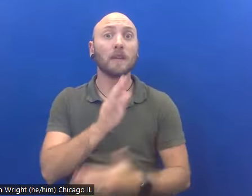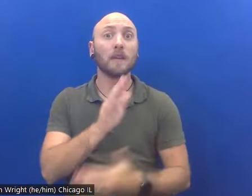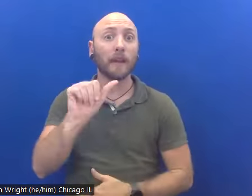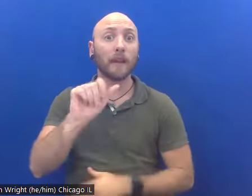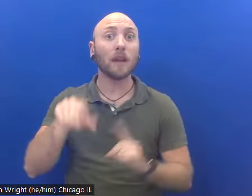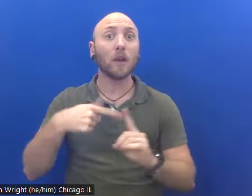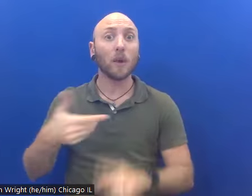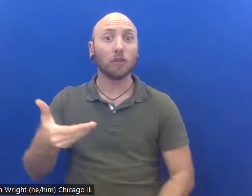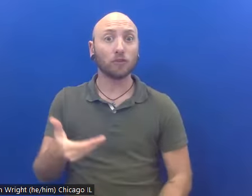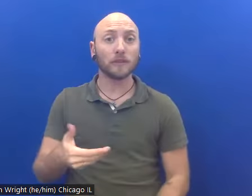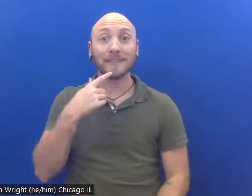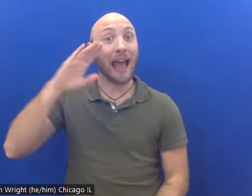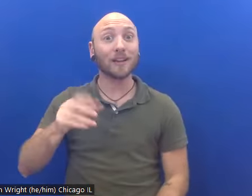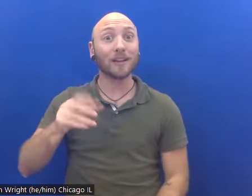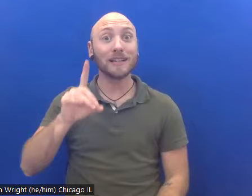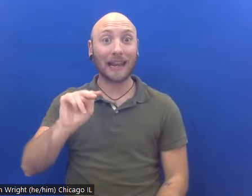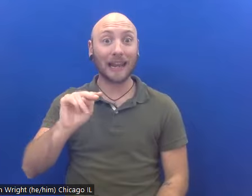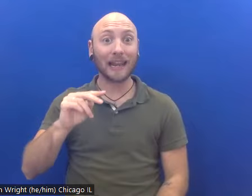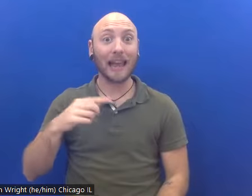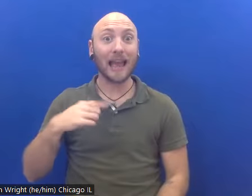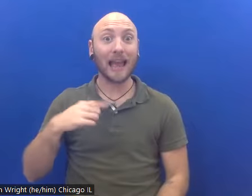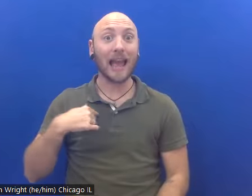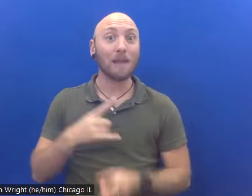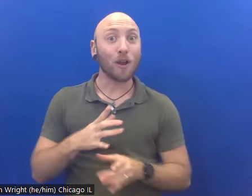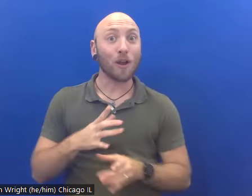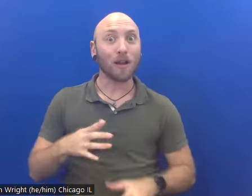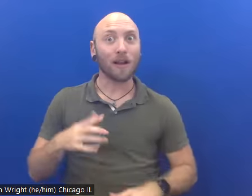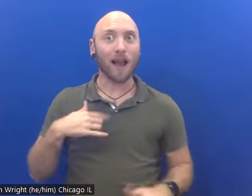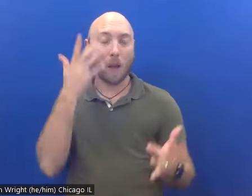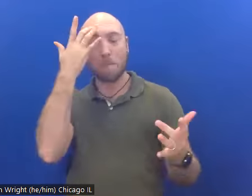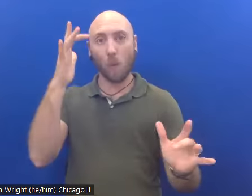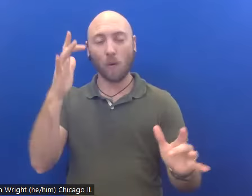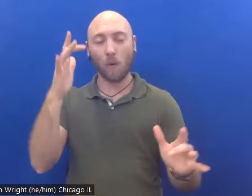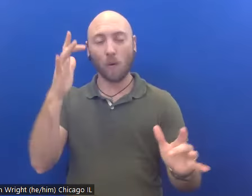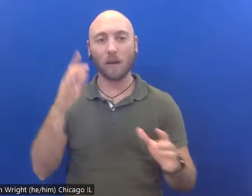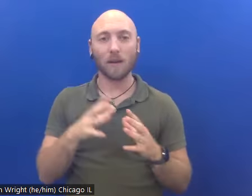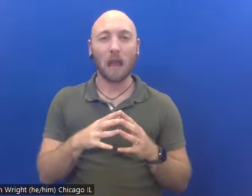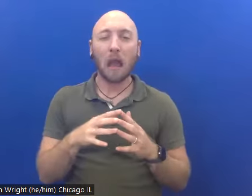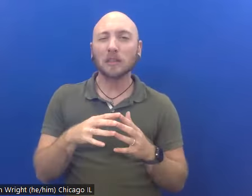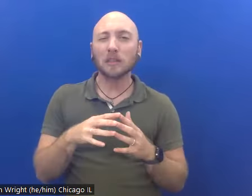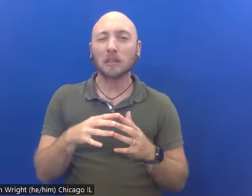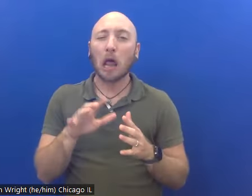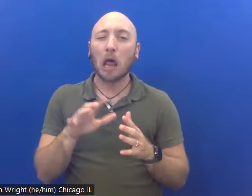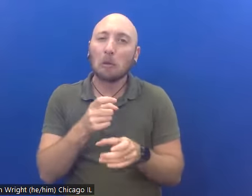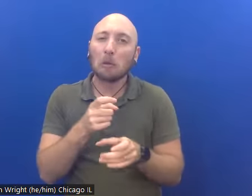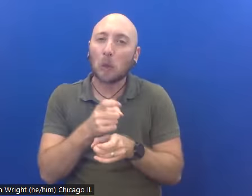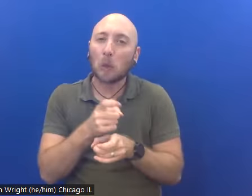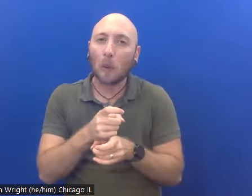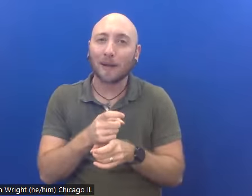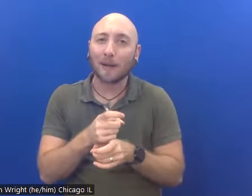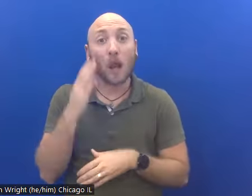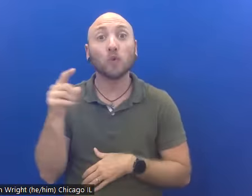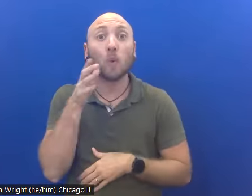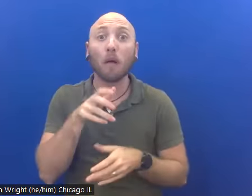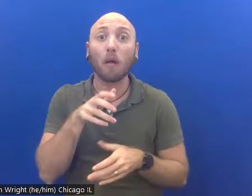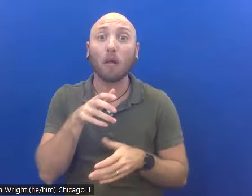alcoholic and a self-proclaimed genius, right? And I said it half jokingly because I knew you were going to laugh and you were going to clap. But also part of me